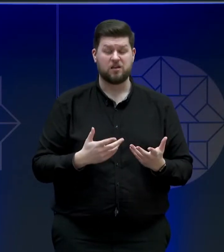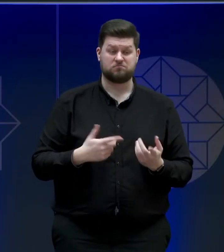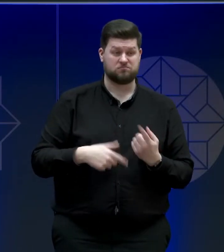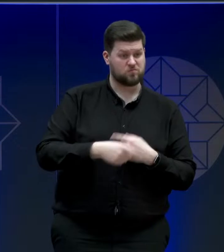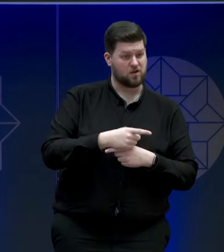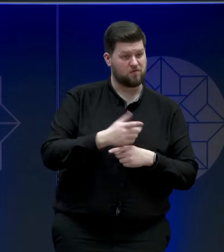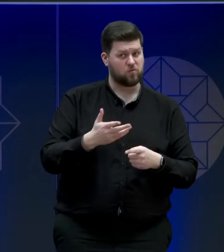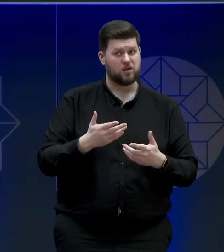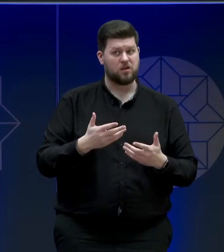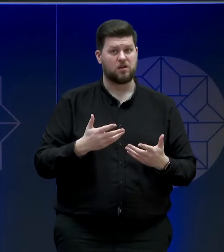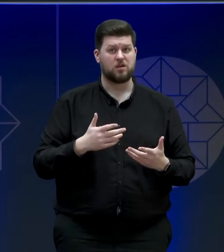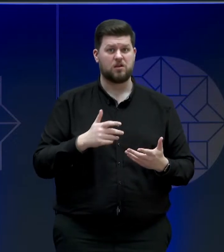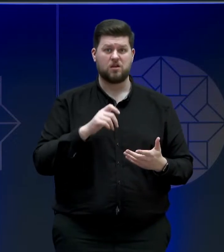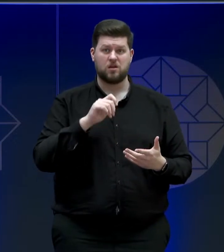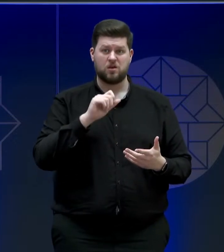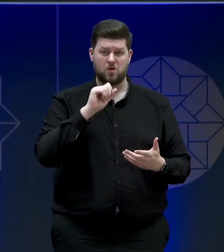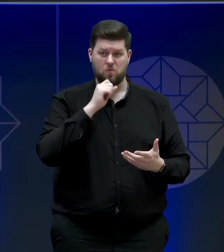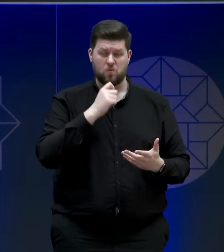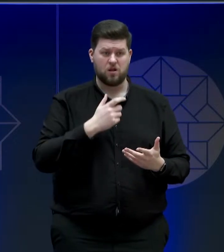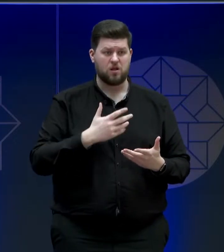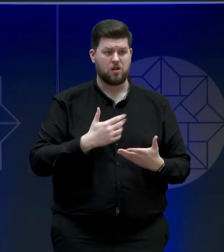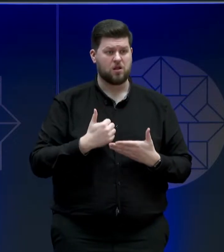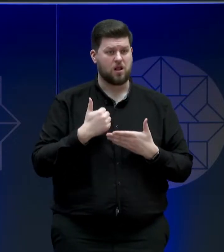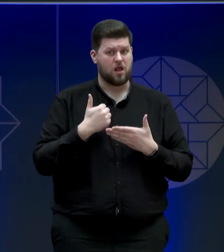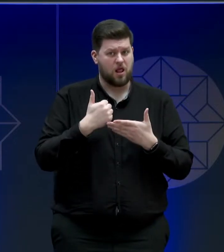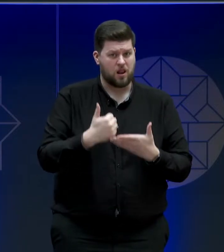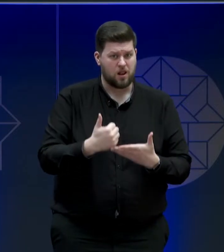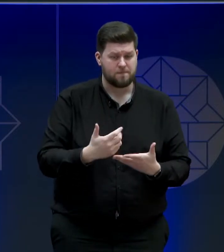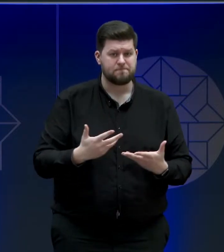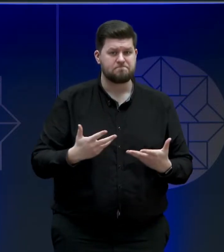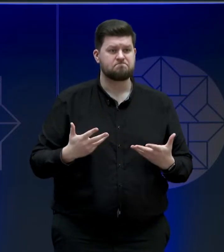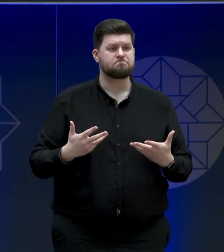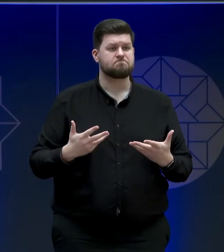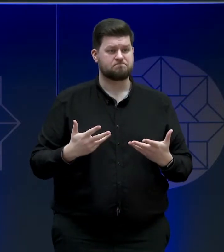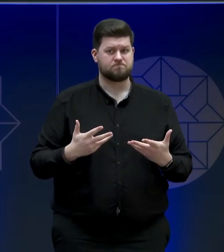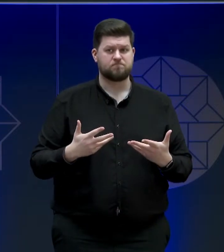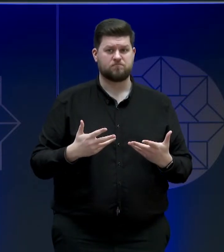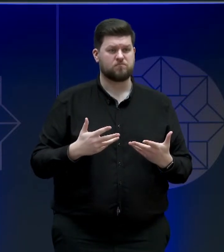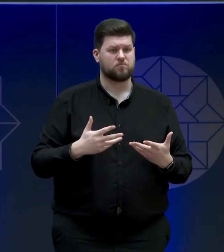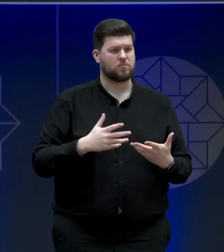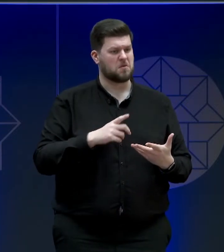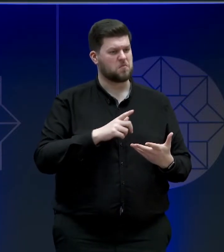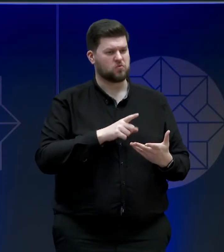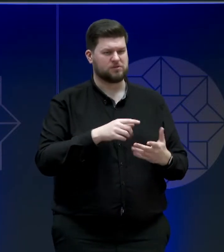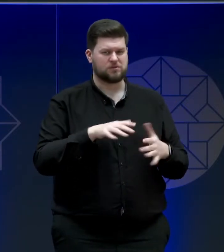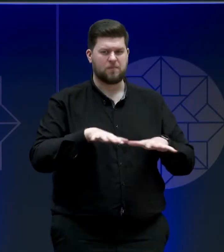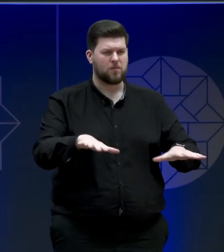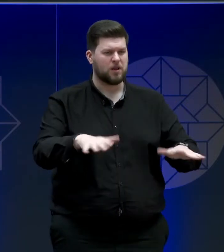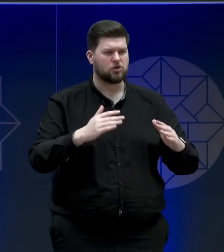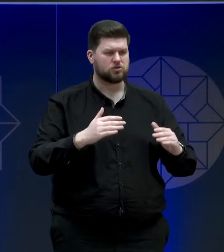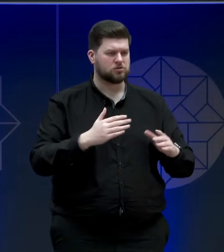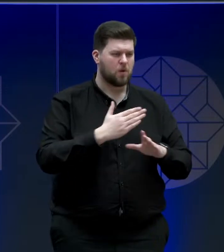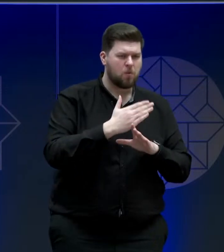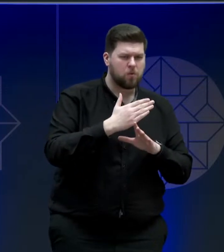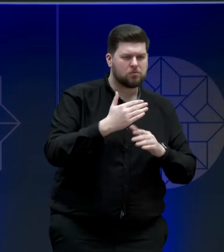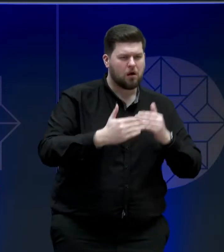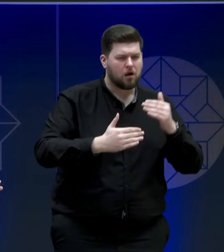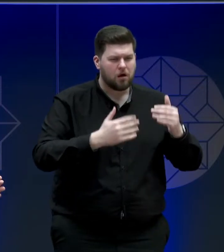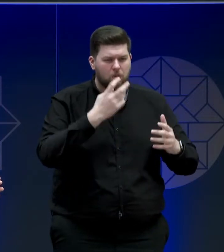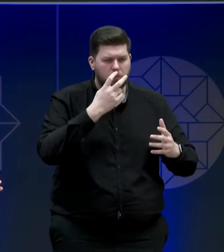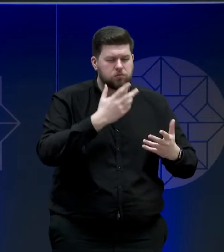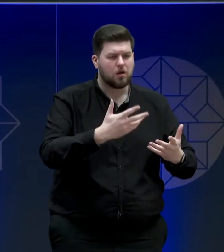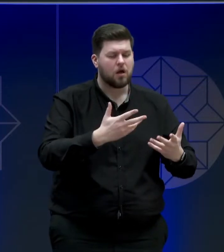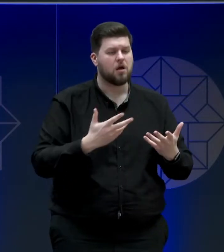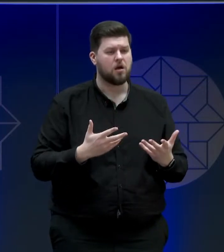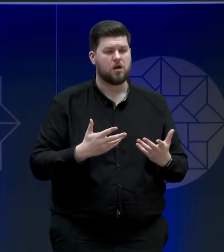deal satisfactorily with the reality of the ageing of our population and the development of more